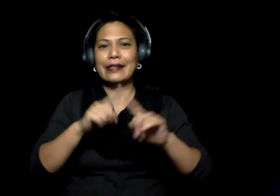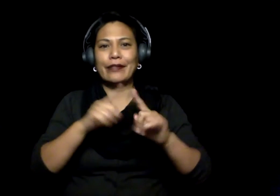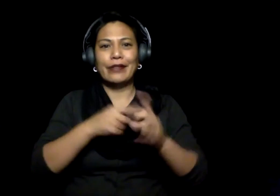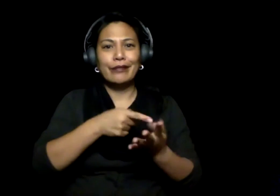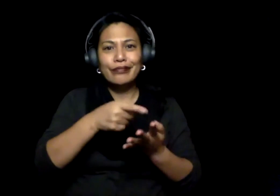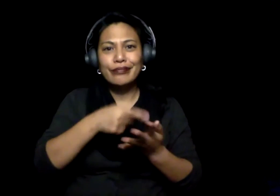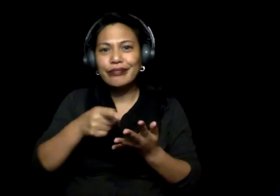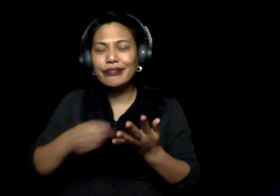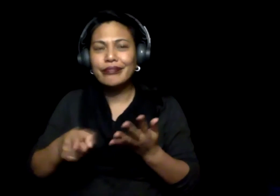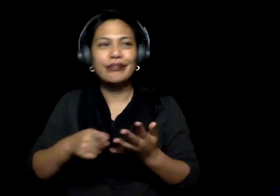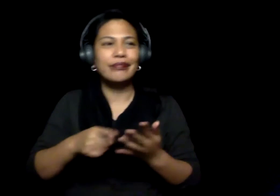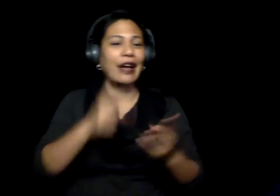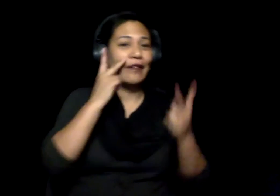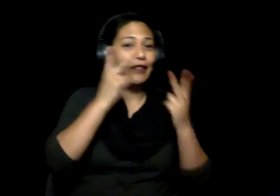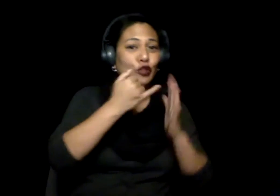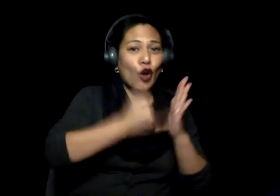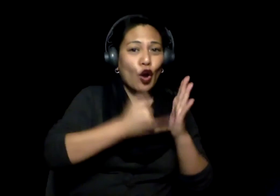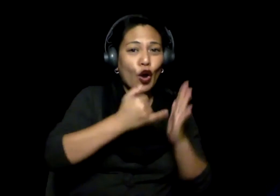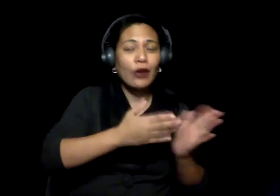to dance, theater,